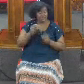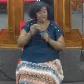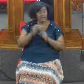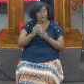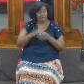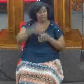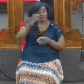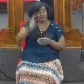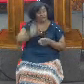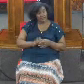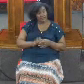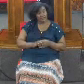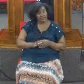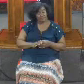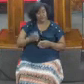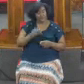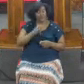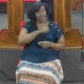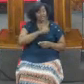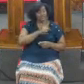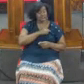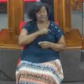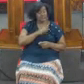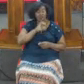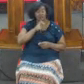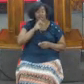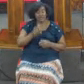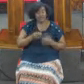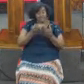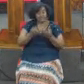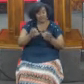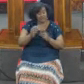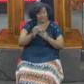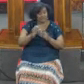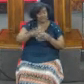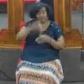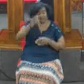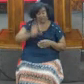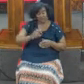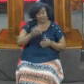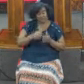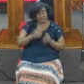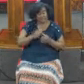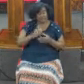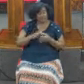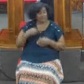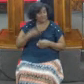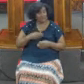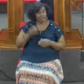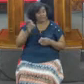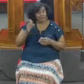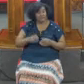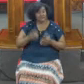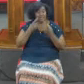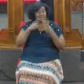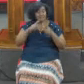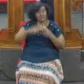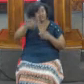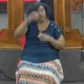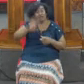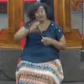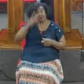God. We have been guilty of not spreading the Word of God, each of us. We must answer to God for it.